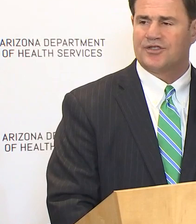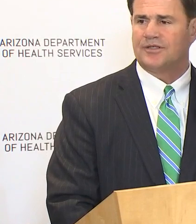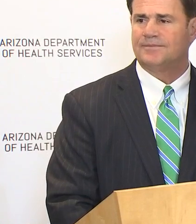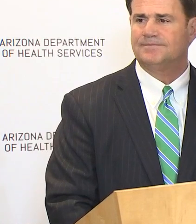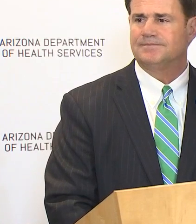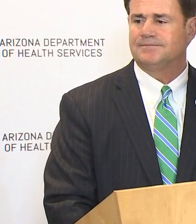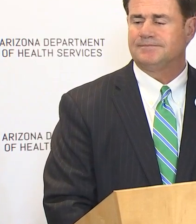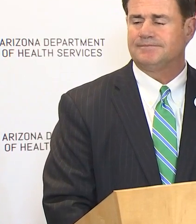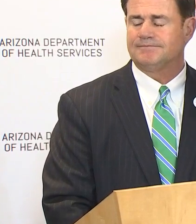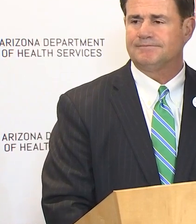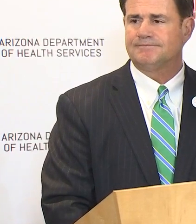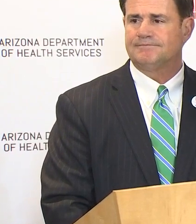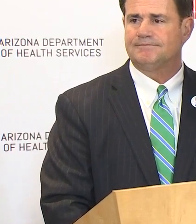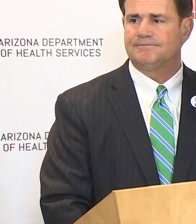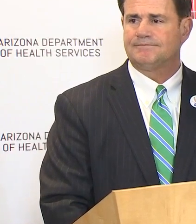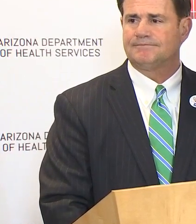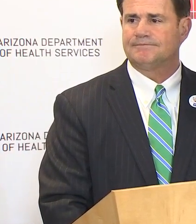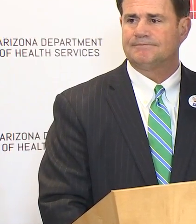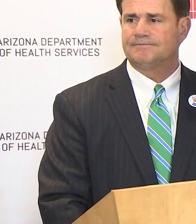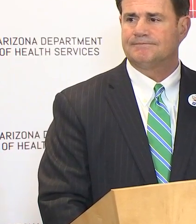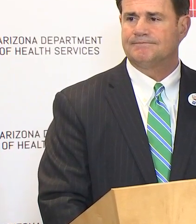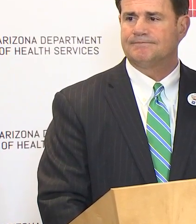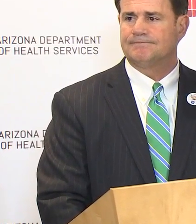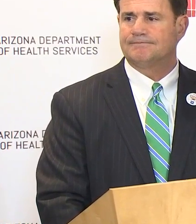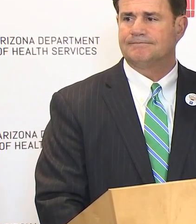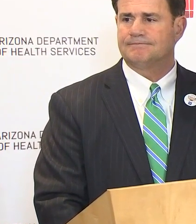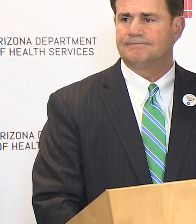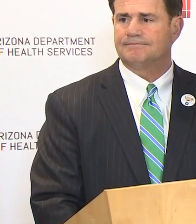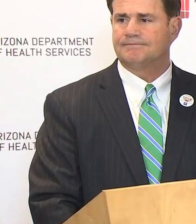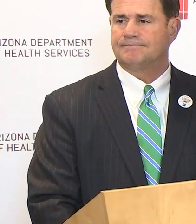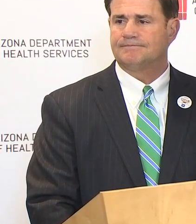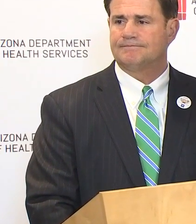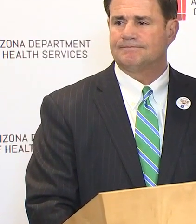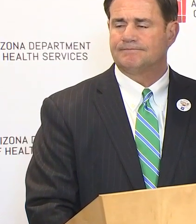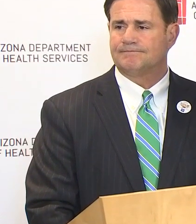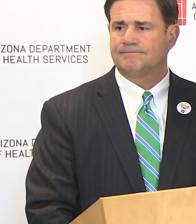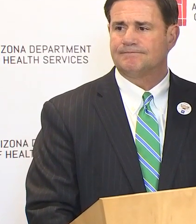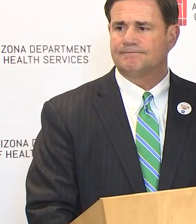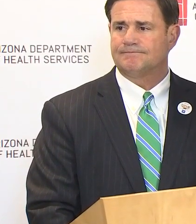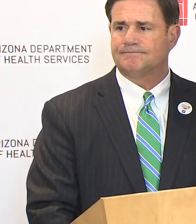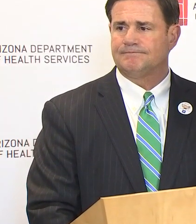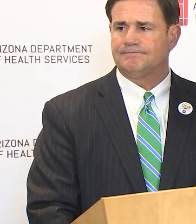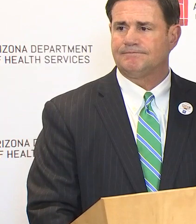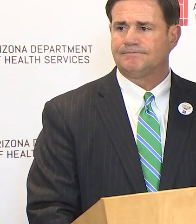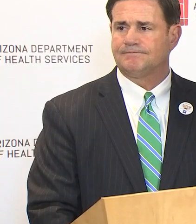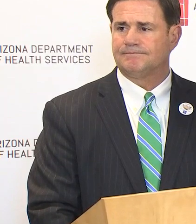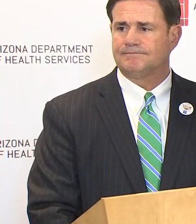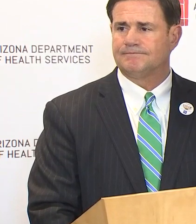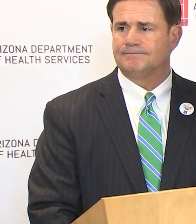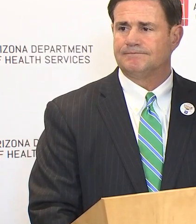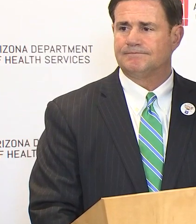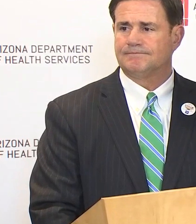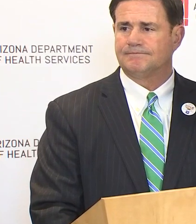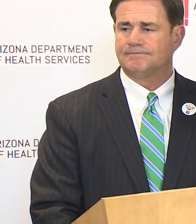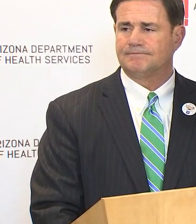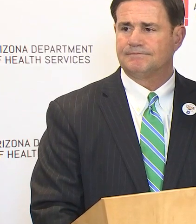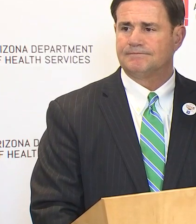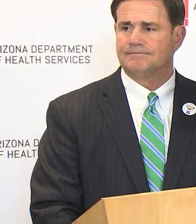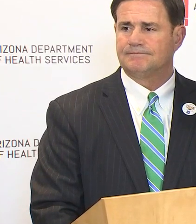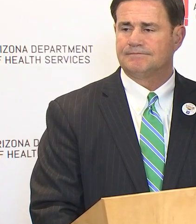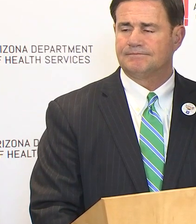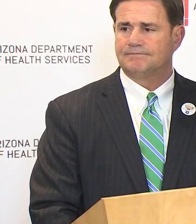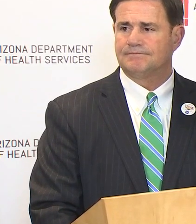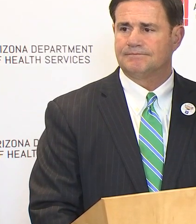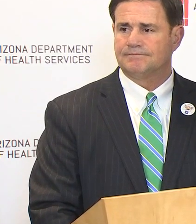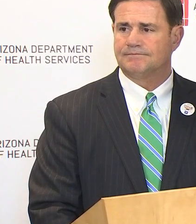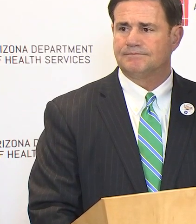remainder of that question? Sure. There is no public health recommendation to avoid Chinese or Asian